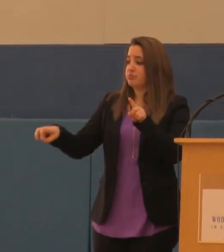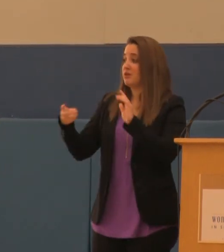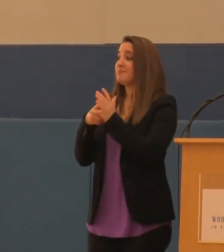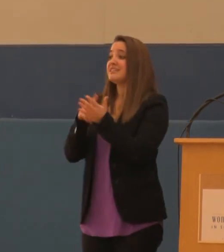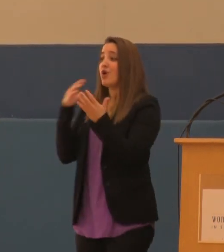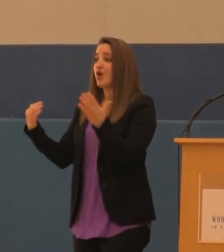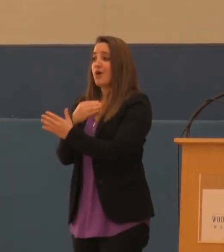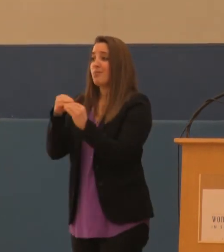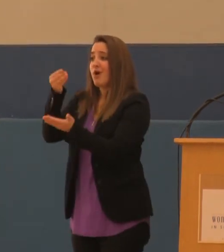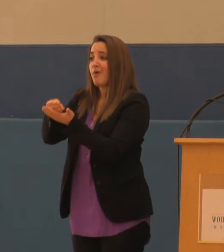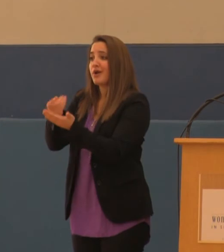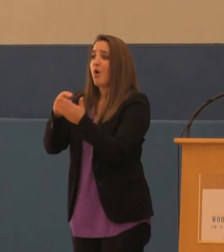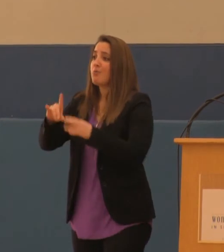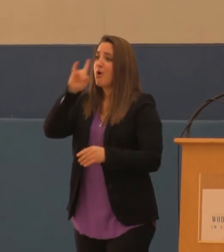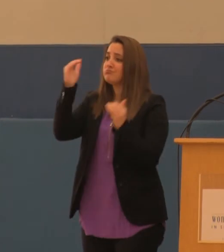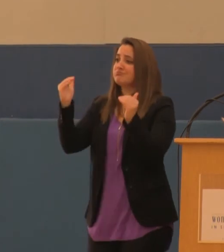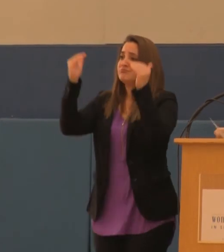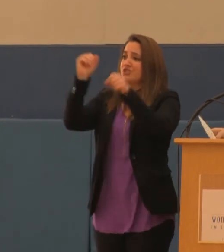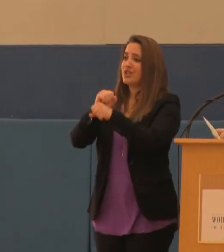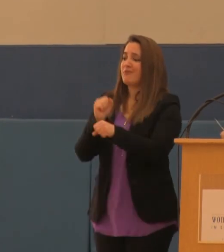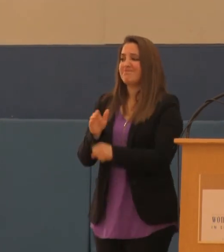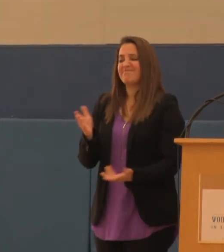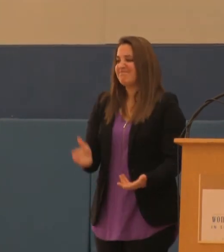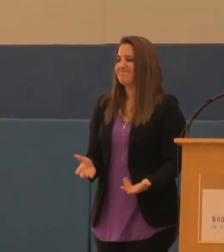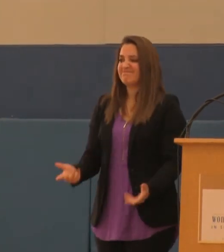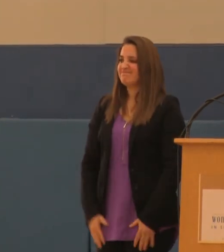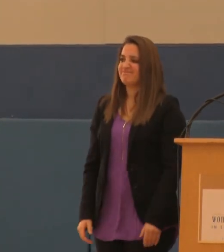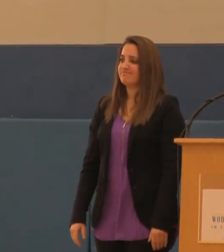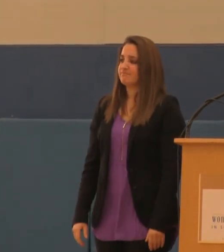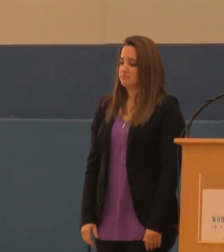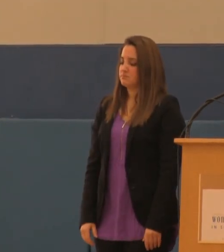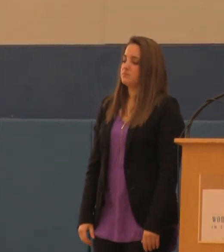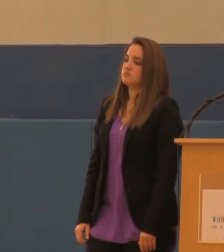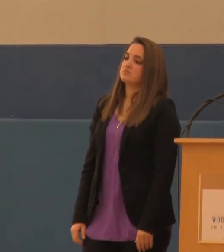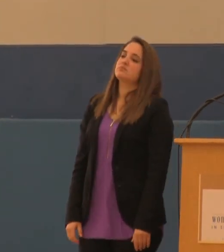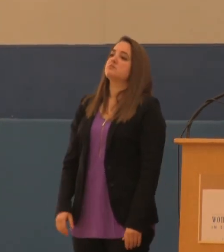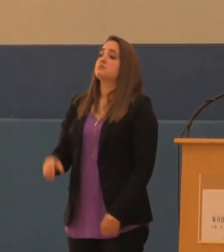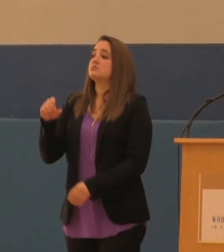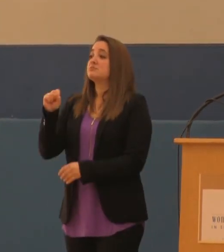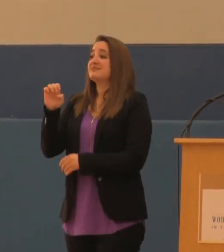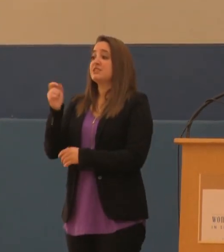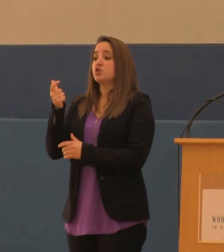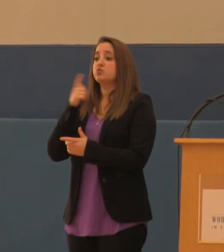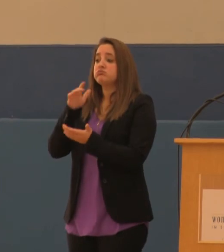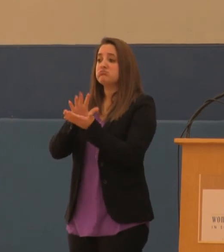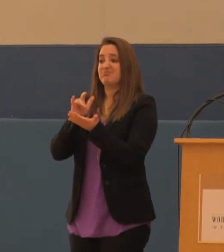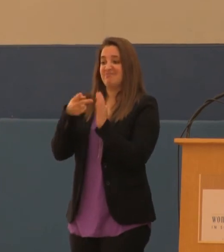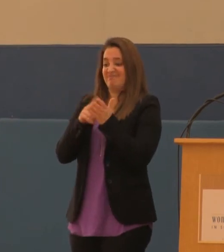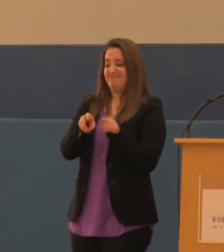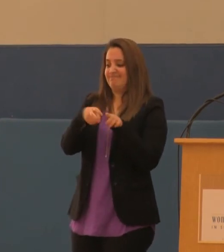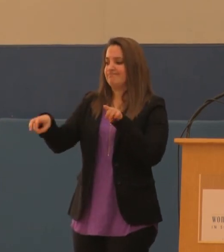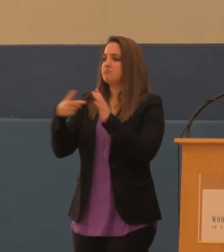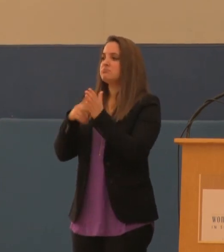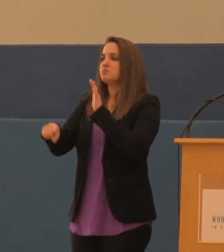or a more prestigious profession. The negative effects that can accompany such a job change were often found to follow